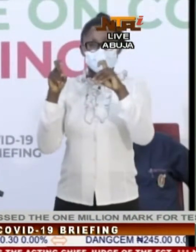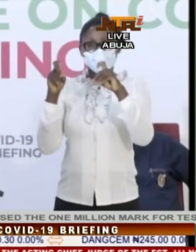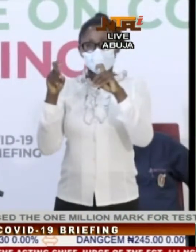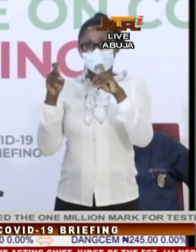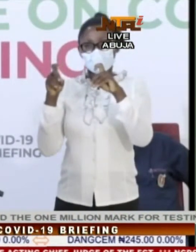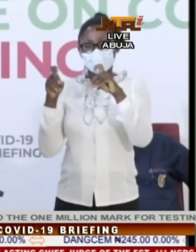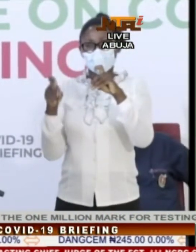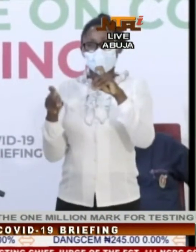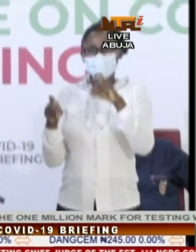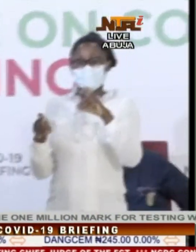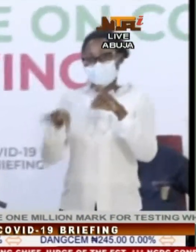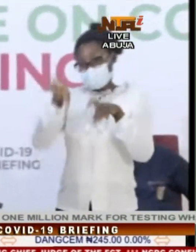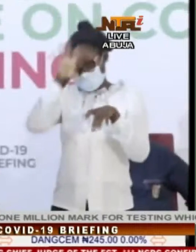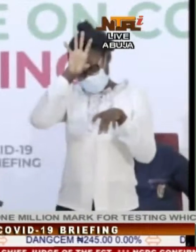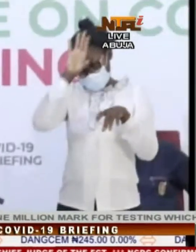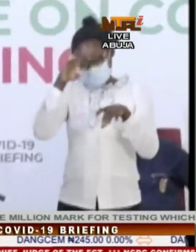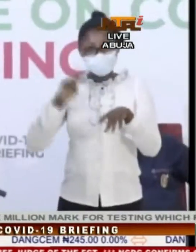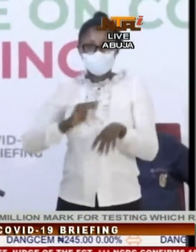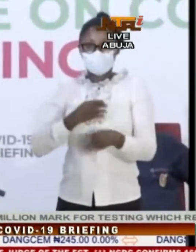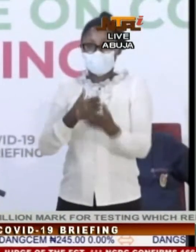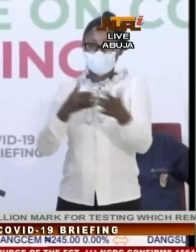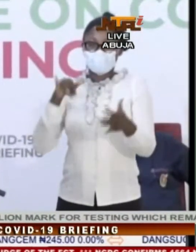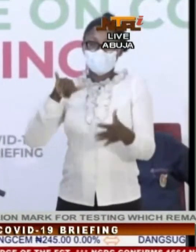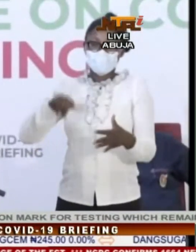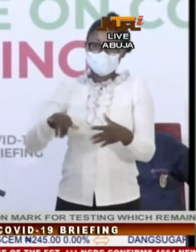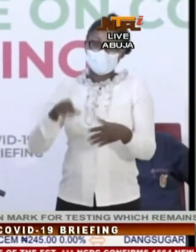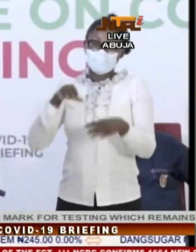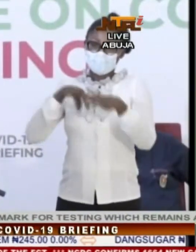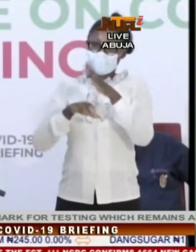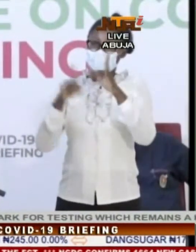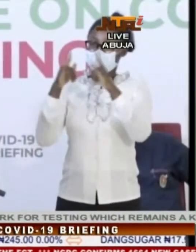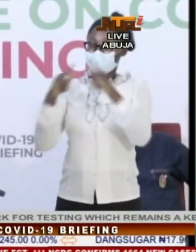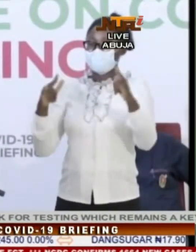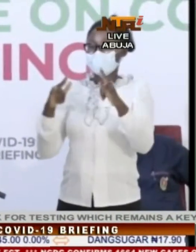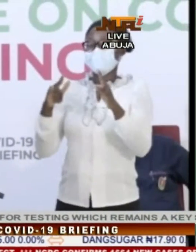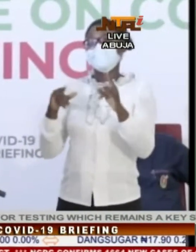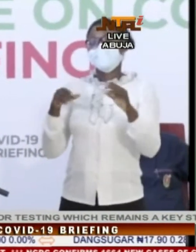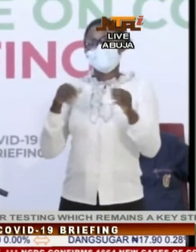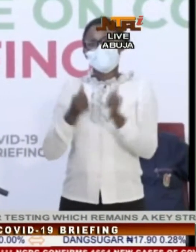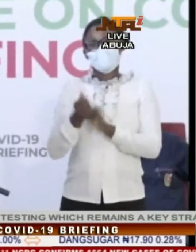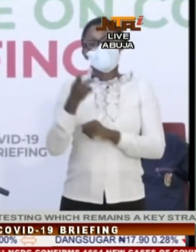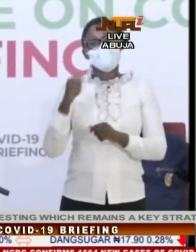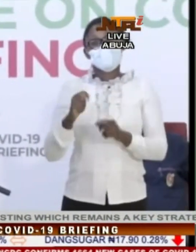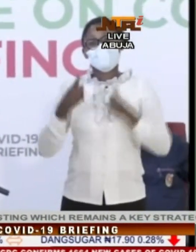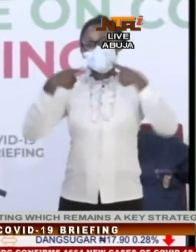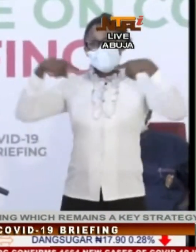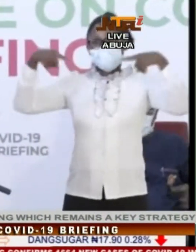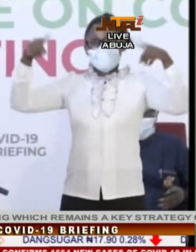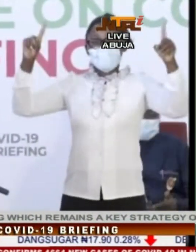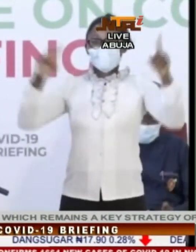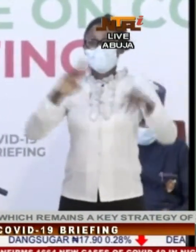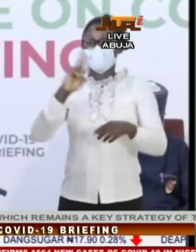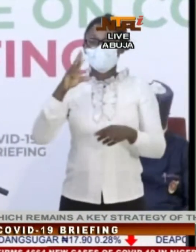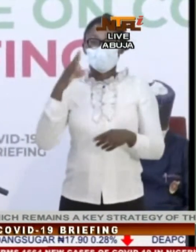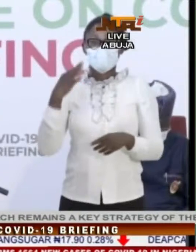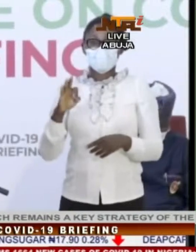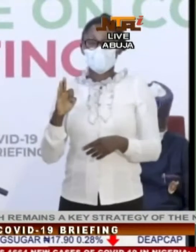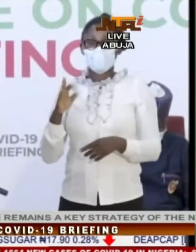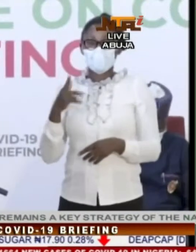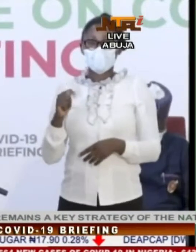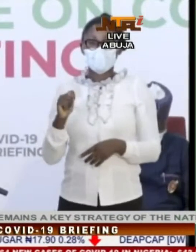core members before they go into the camp. Now, following the successful use of the RDT that we used during